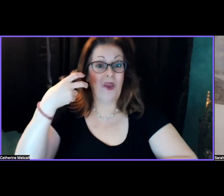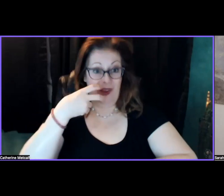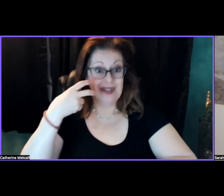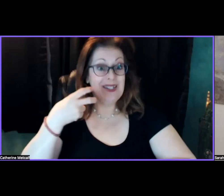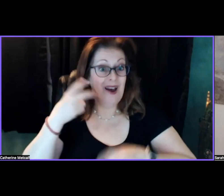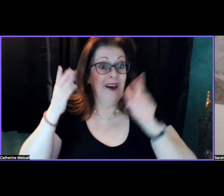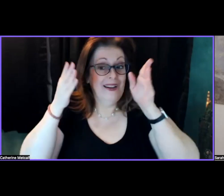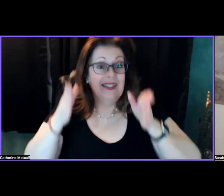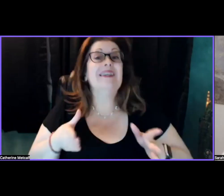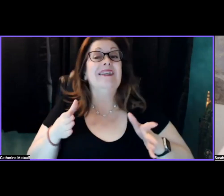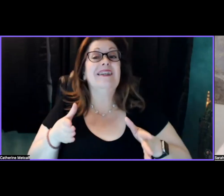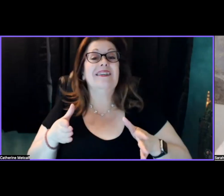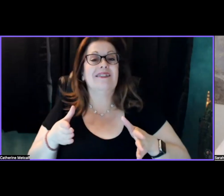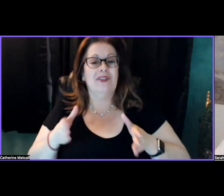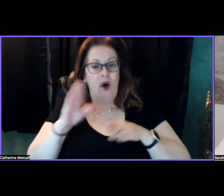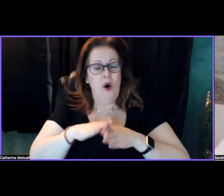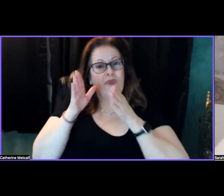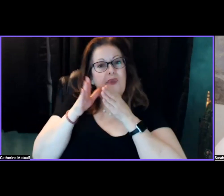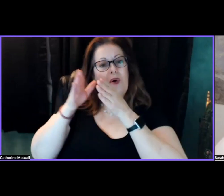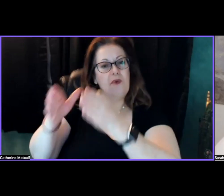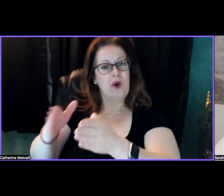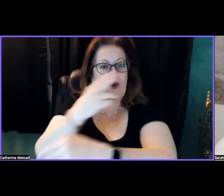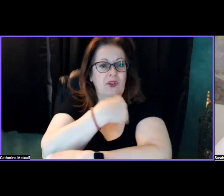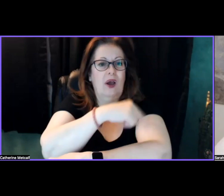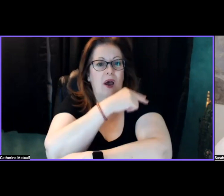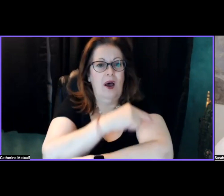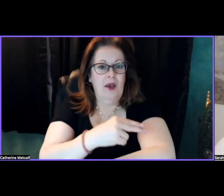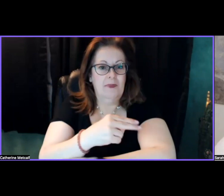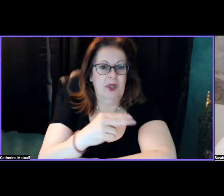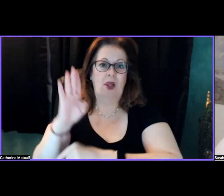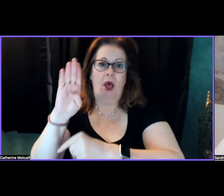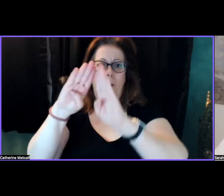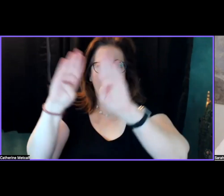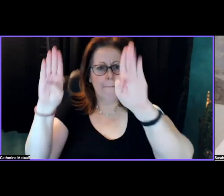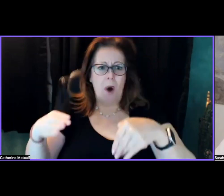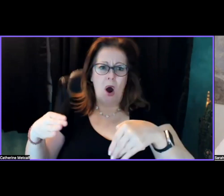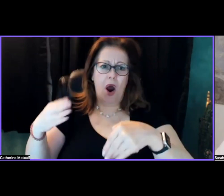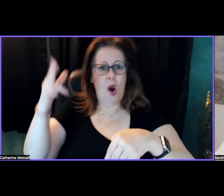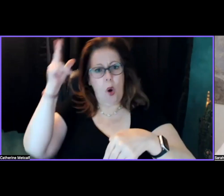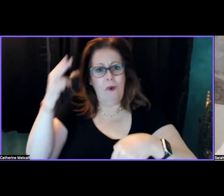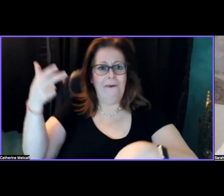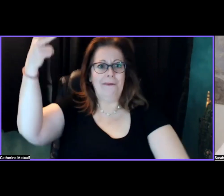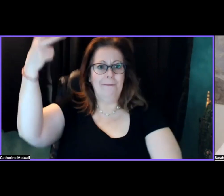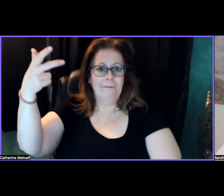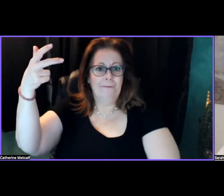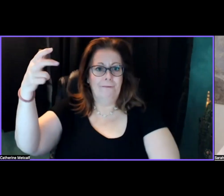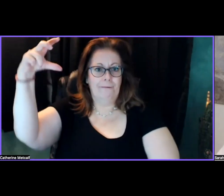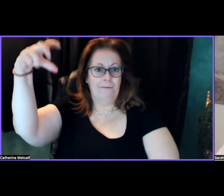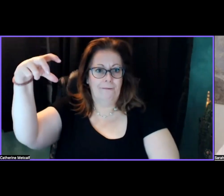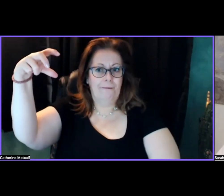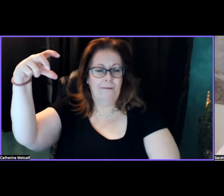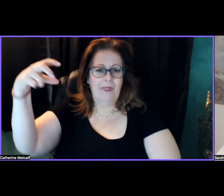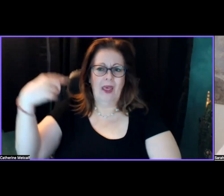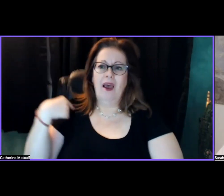hospital, there was a horse on the roof of a barn. And the whole way there, all we talked about was whether or not it was